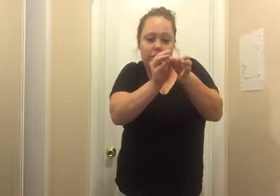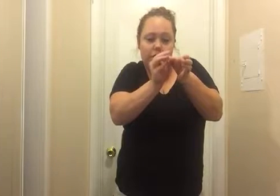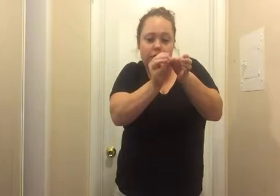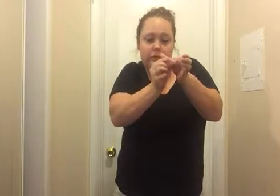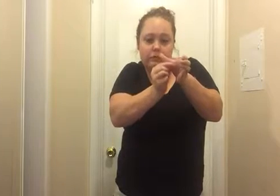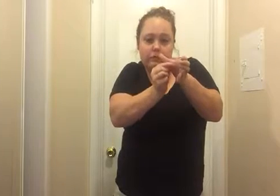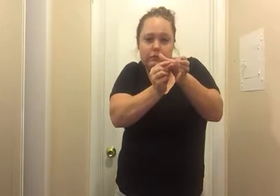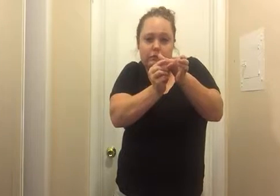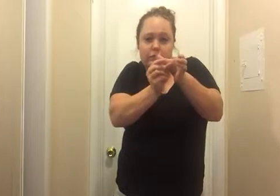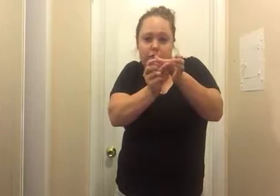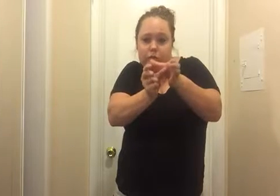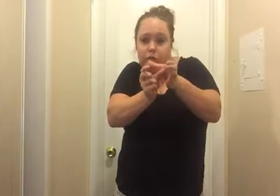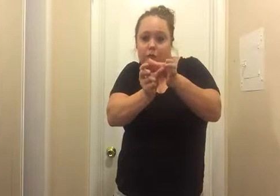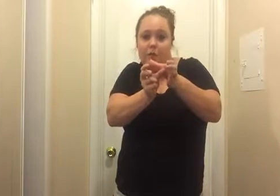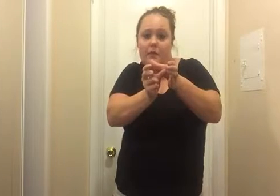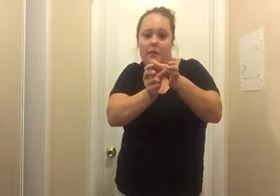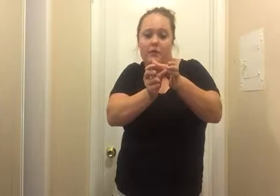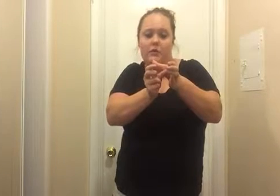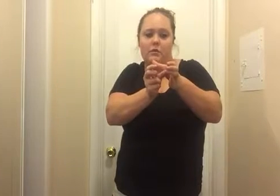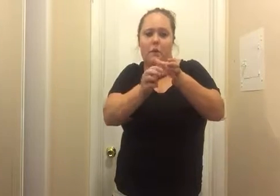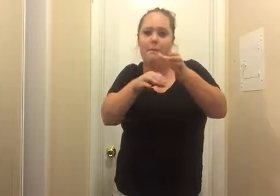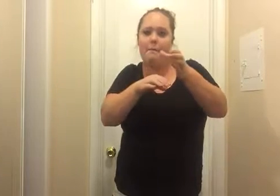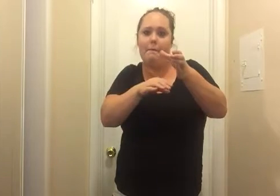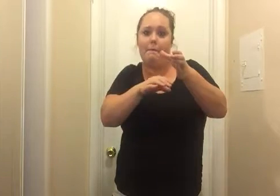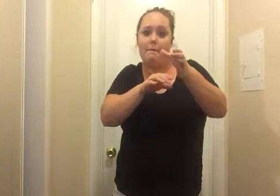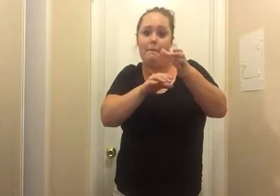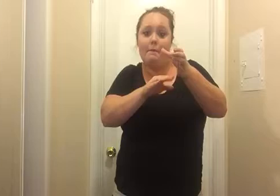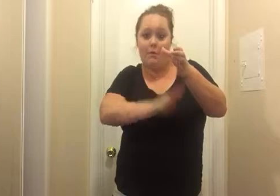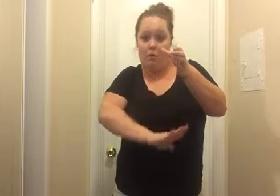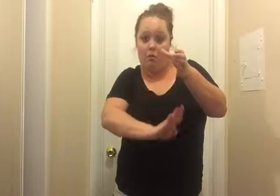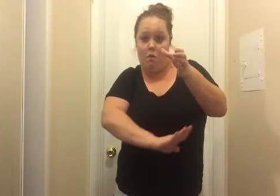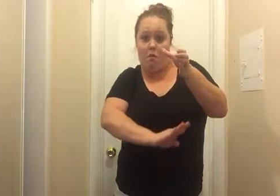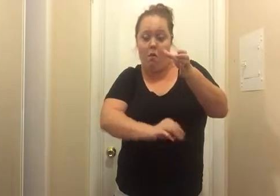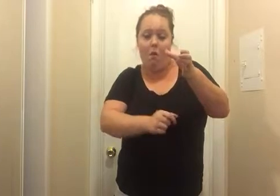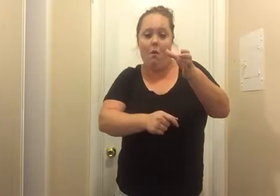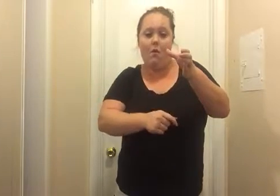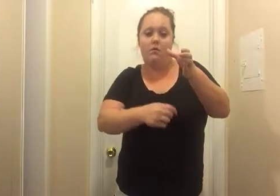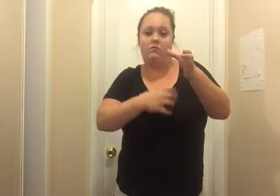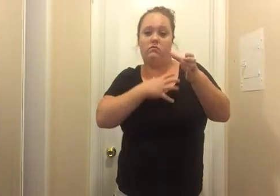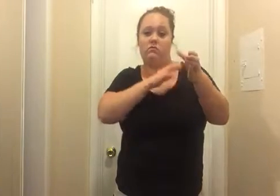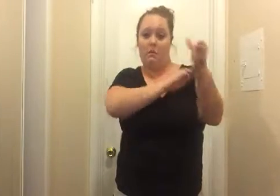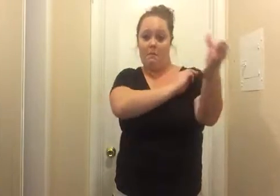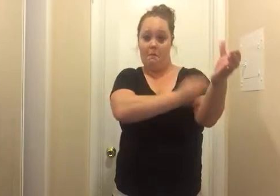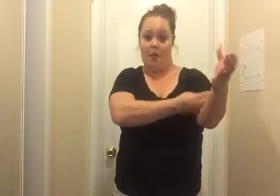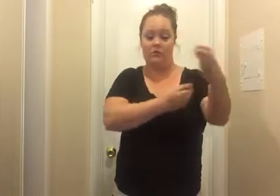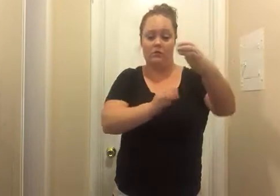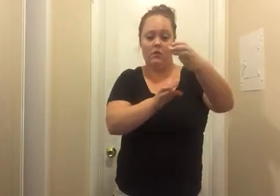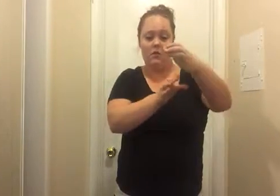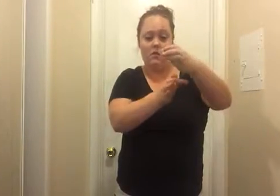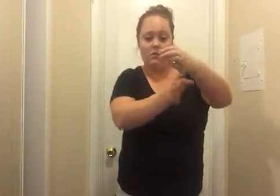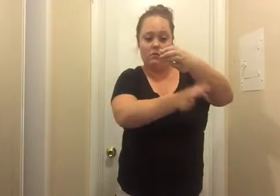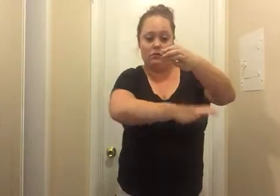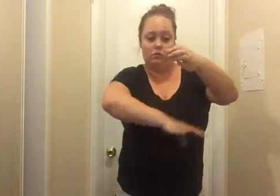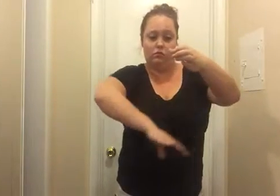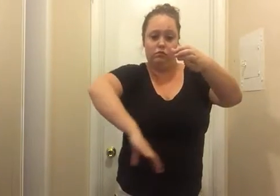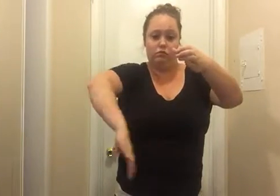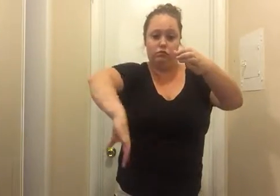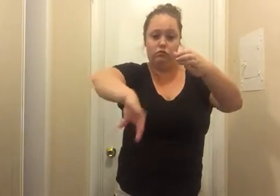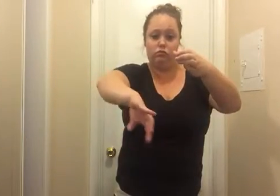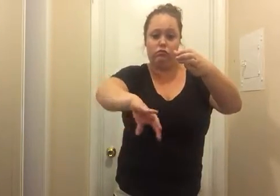of downstream part of the artery. And because it's reducing blood flow, all of the muscle around here, all of the muscle